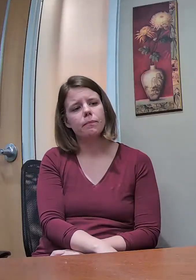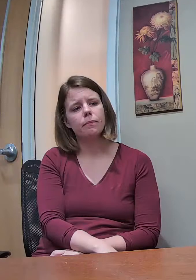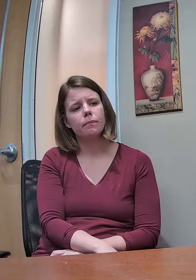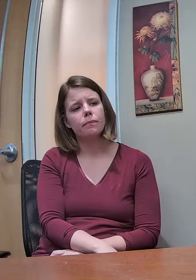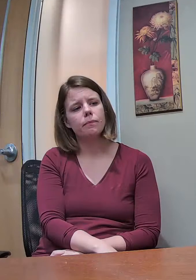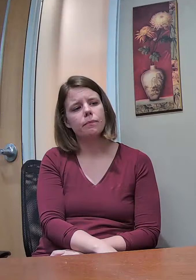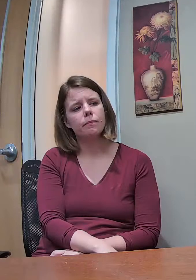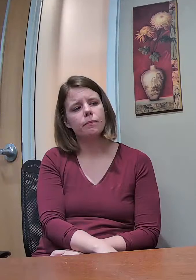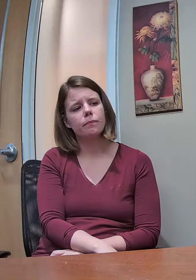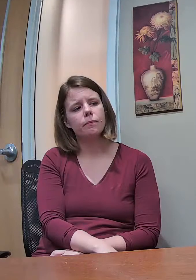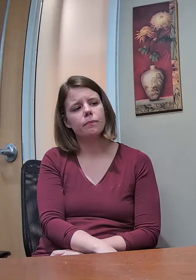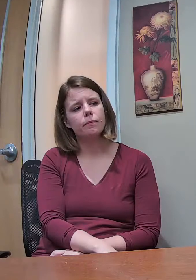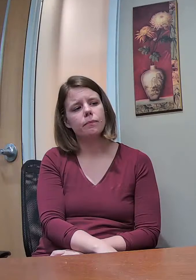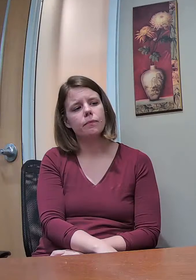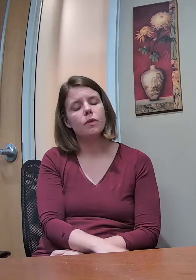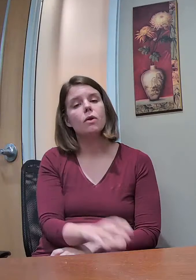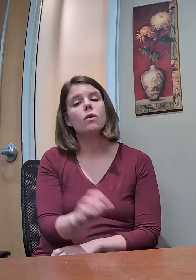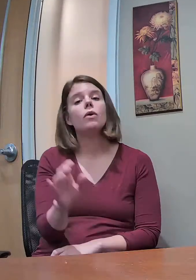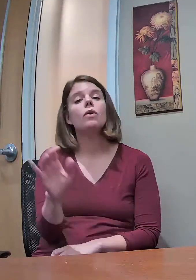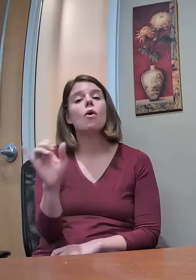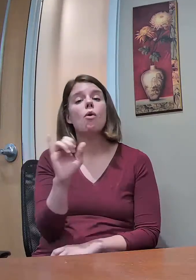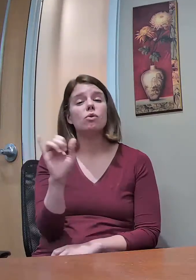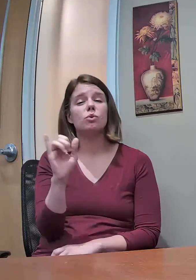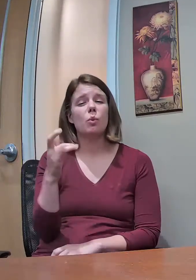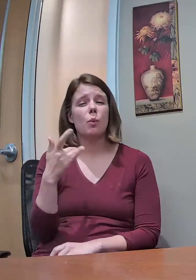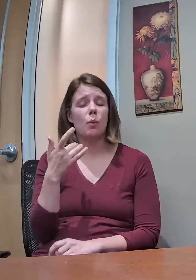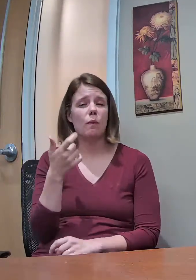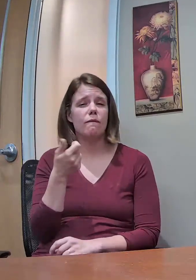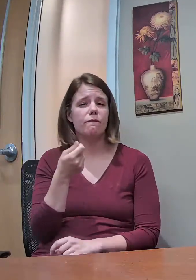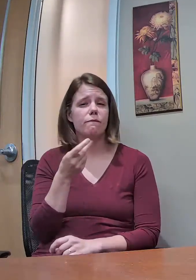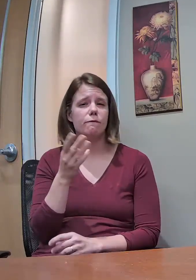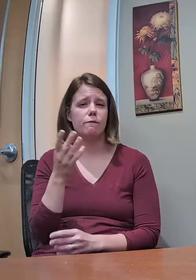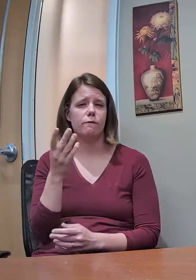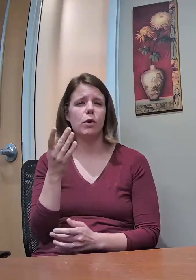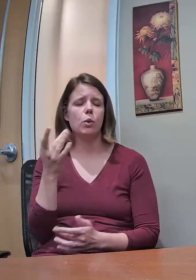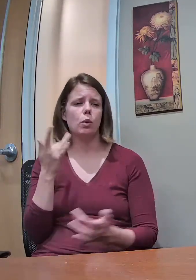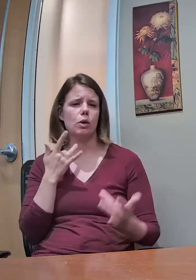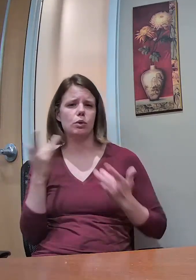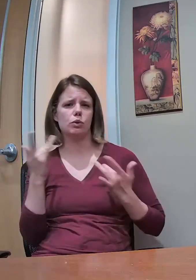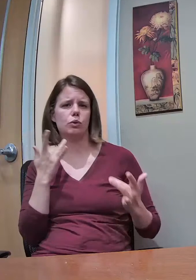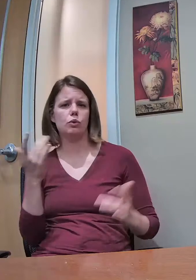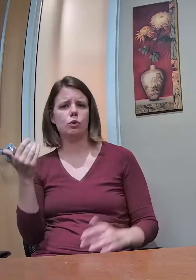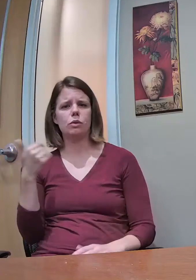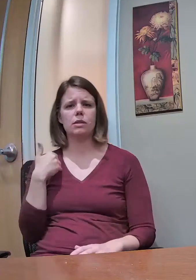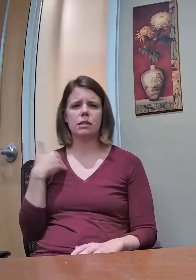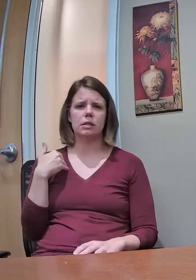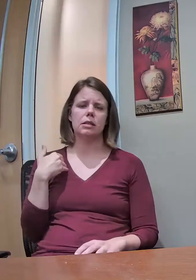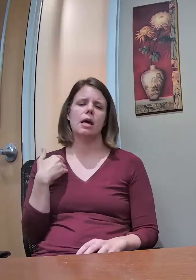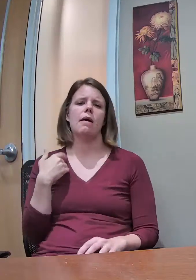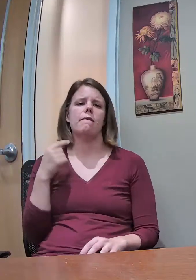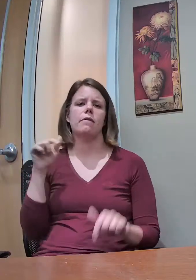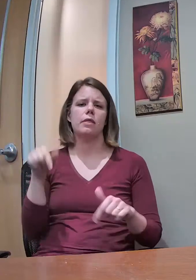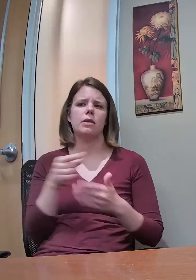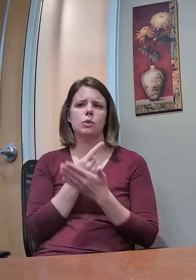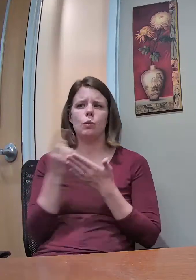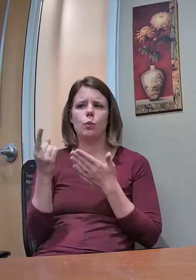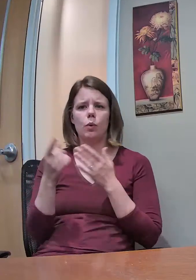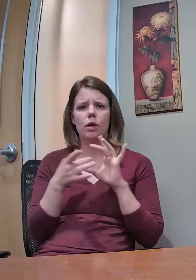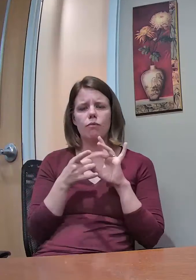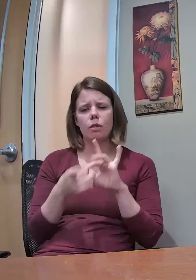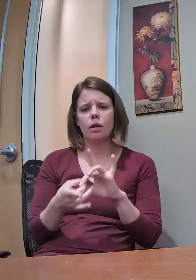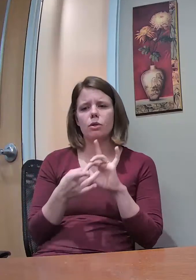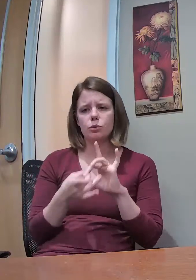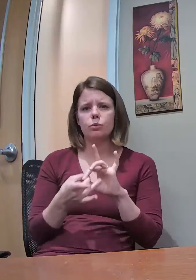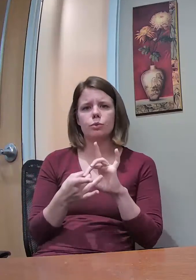non-adherence by visitors. So we've had some issues over the past week with